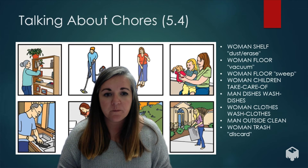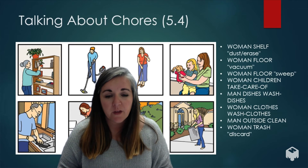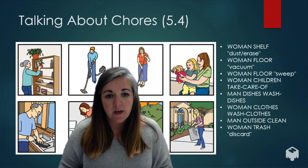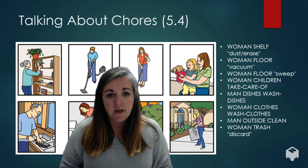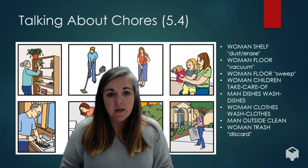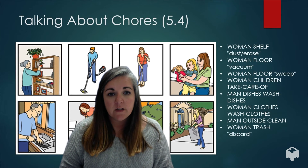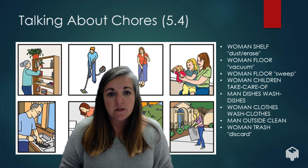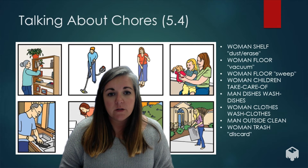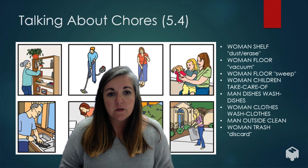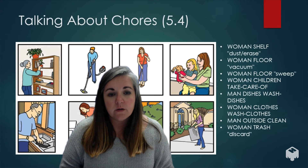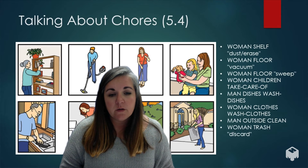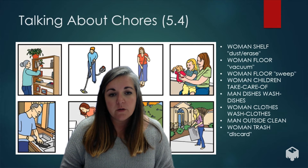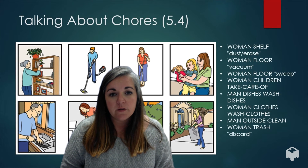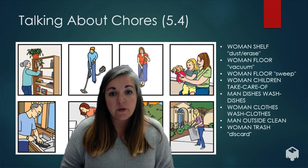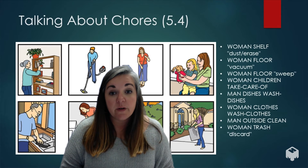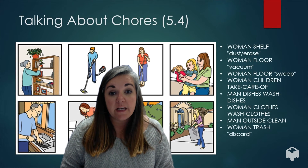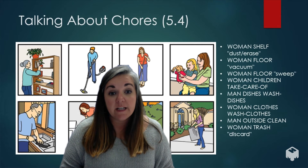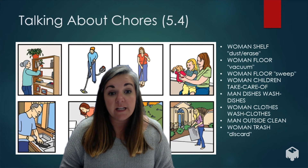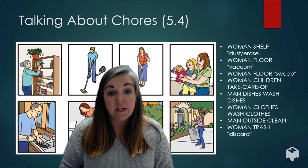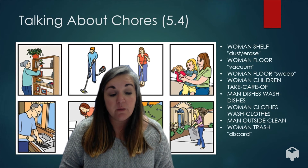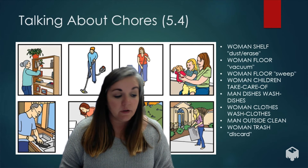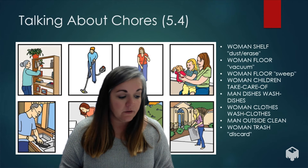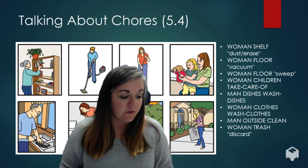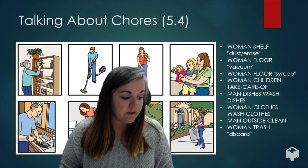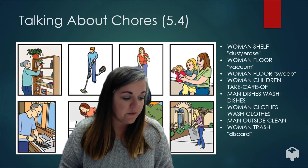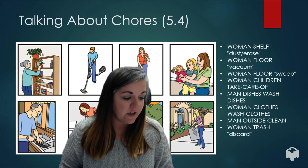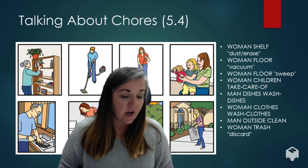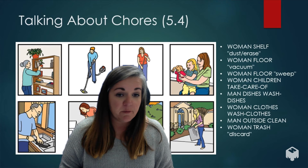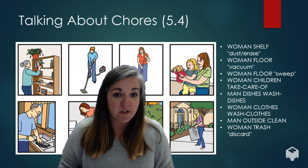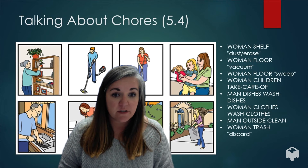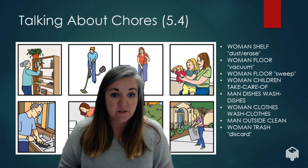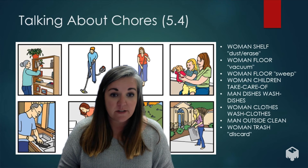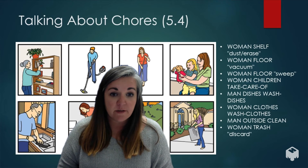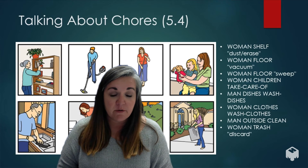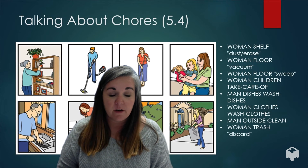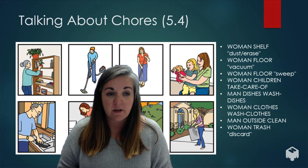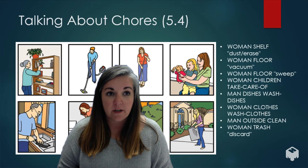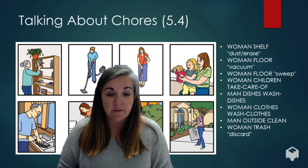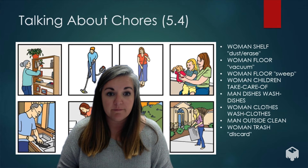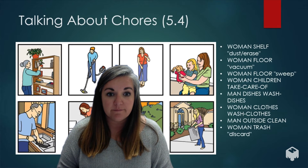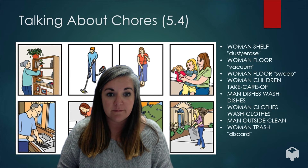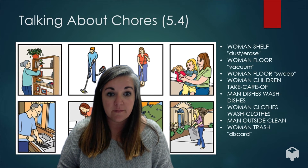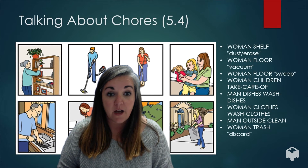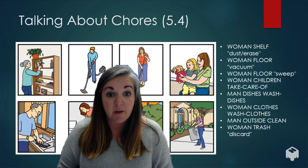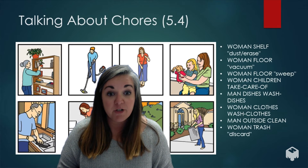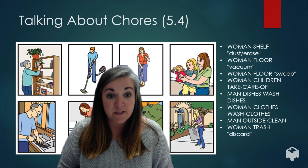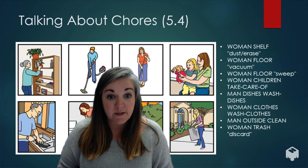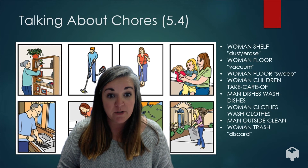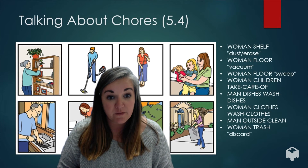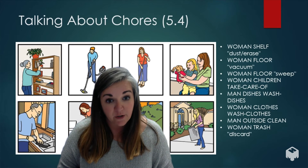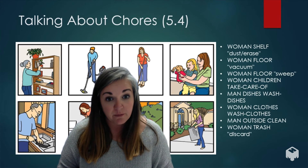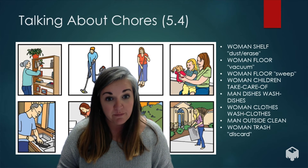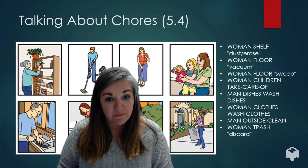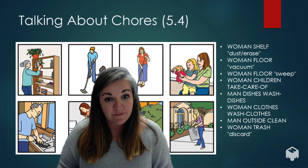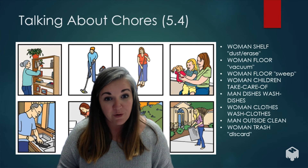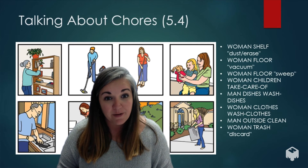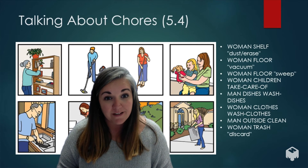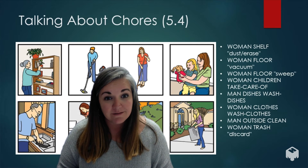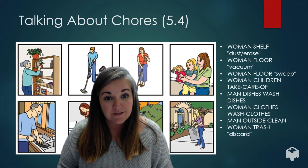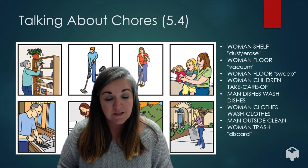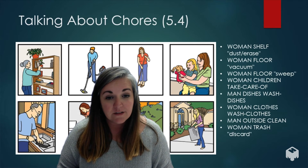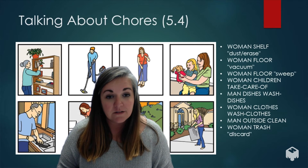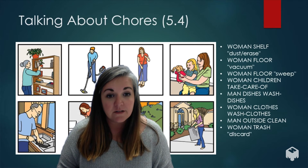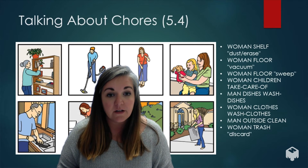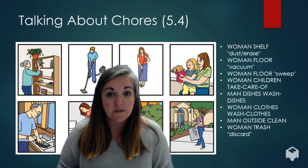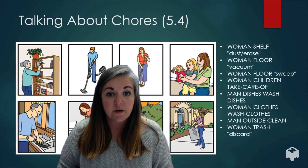Okay. So again, here we're going to follow that object the object subject verb